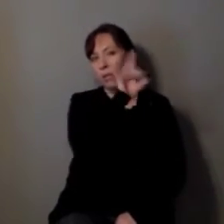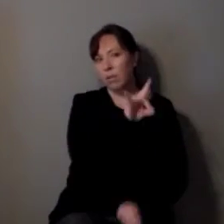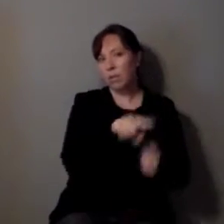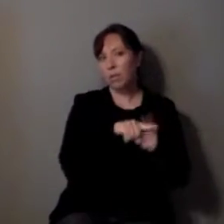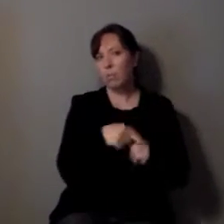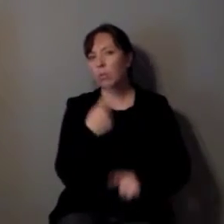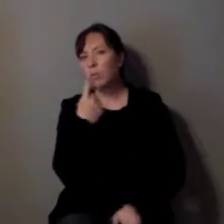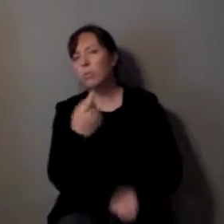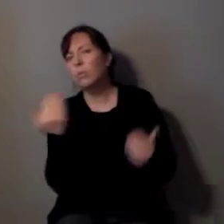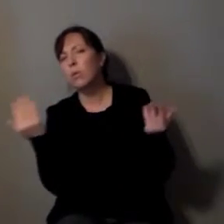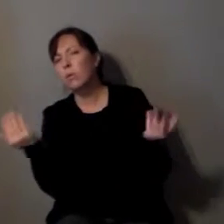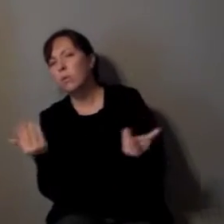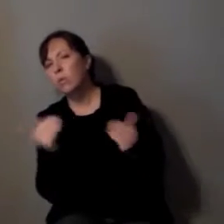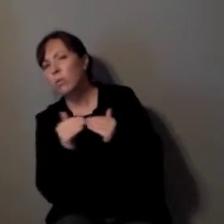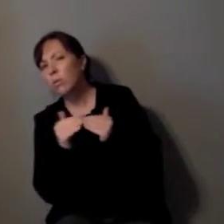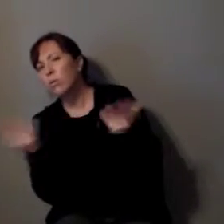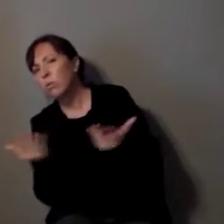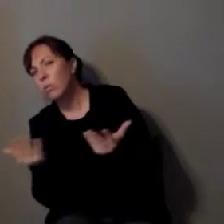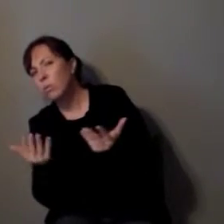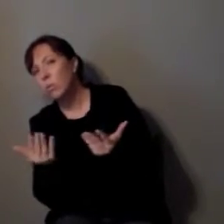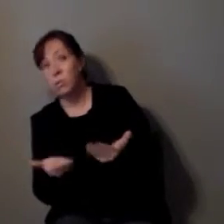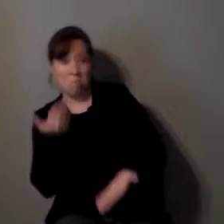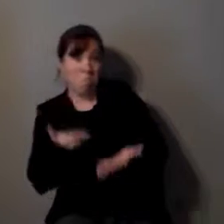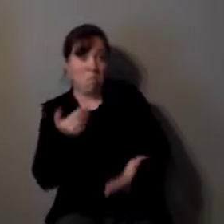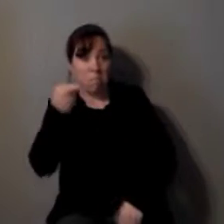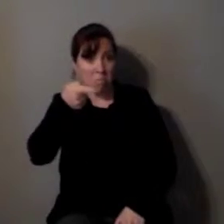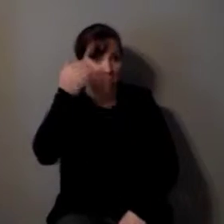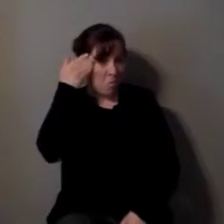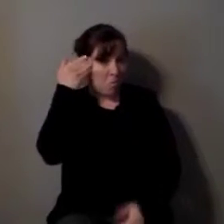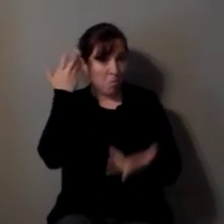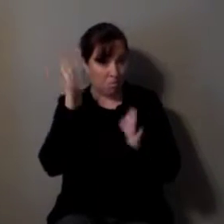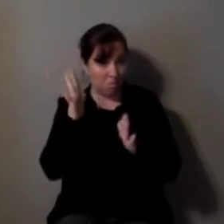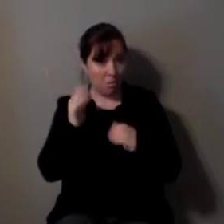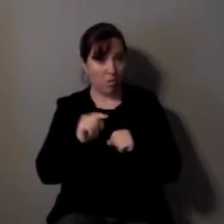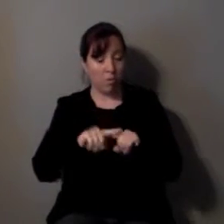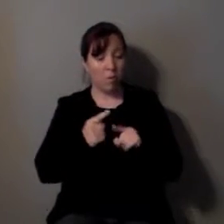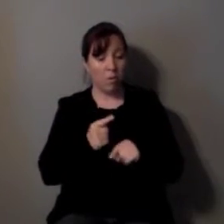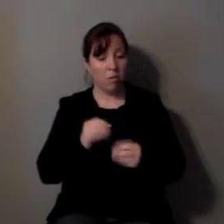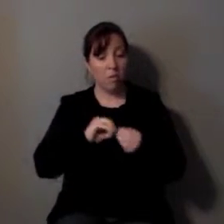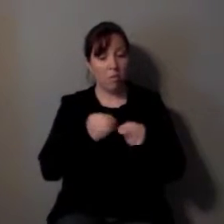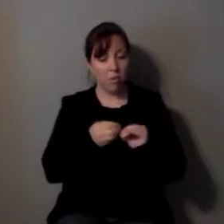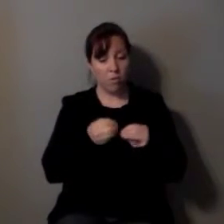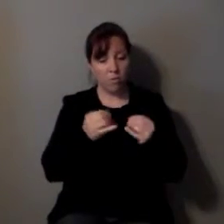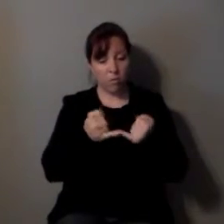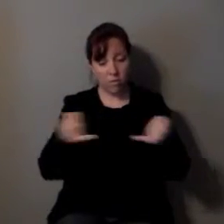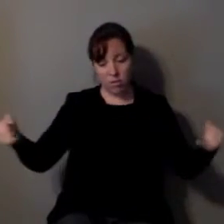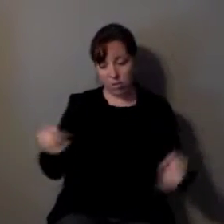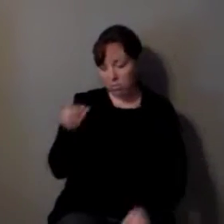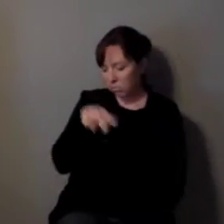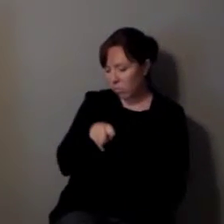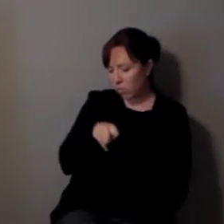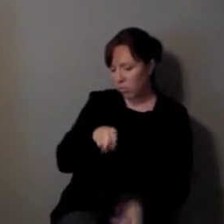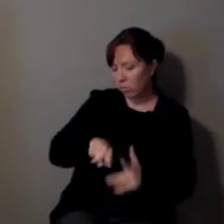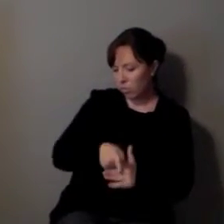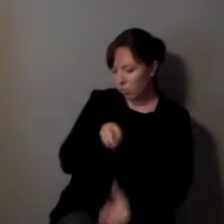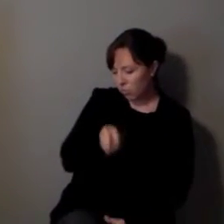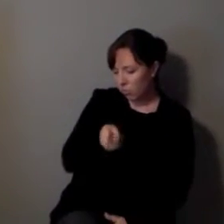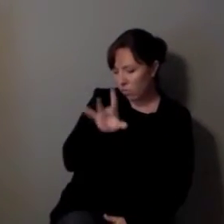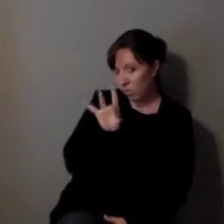Plus 1 is just the next number. But if we look at the number line, you start at 8, and you add 1. 8 plus 1